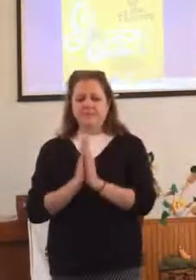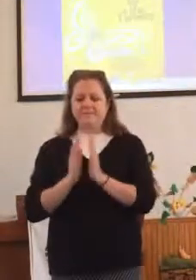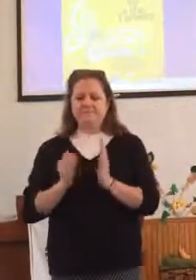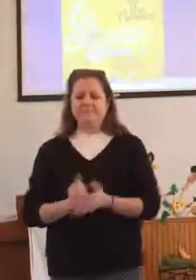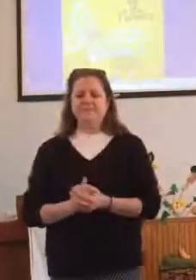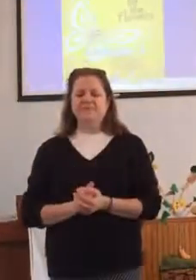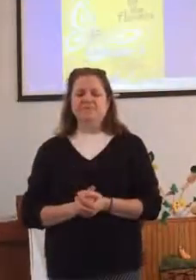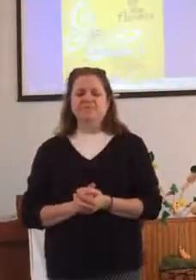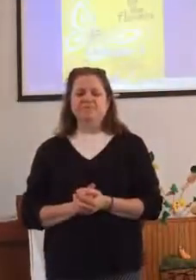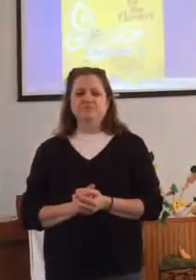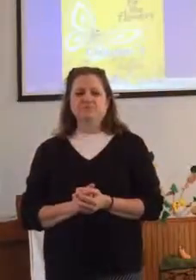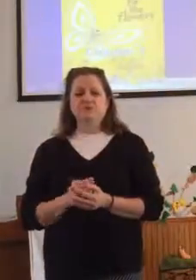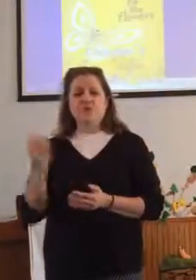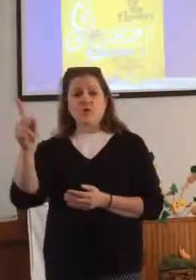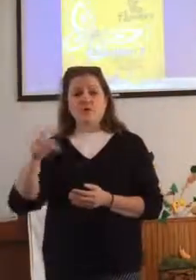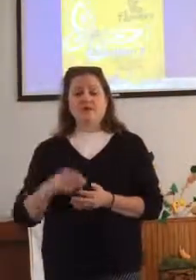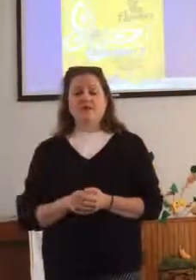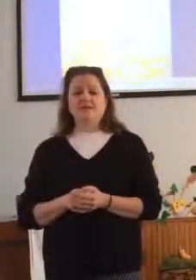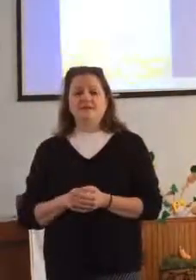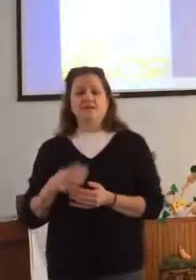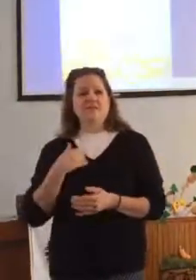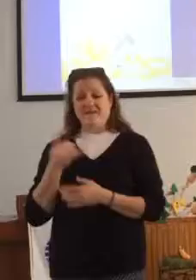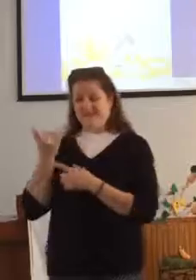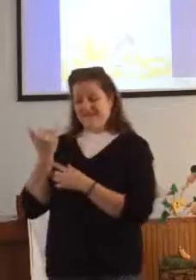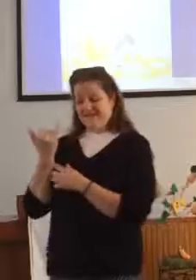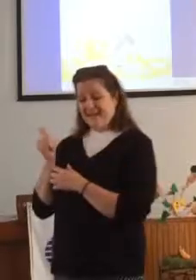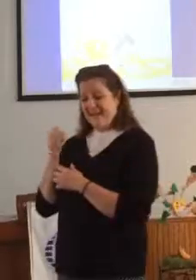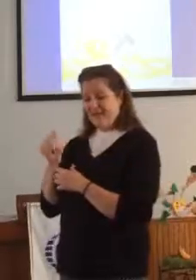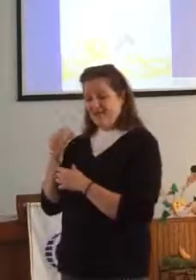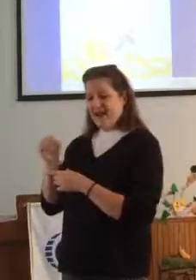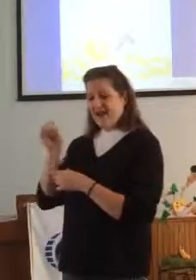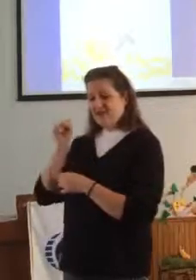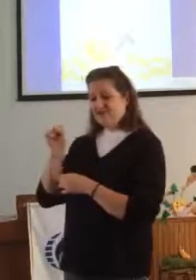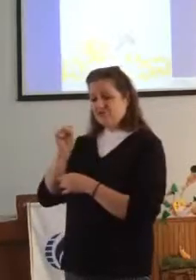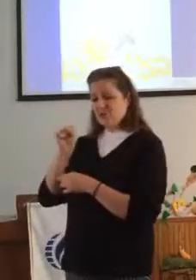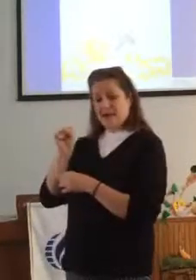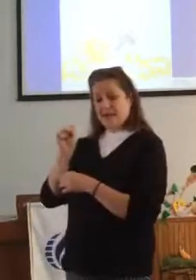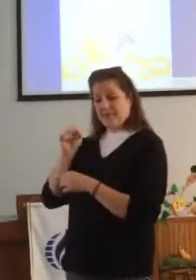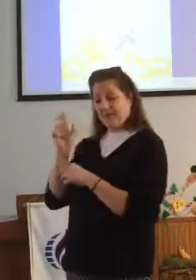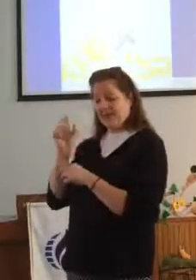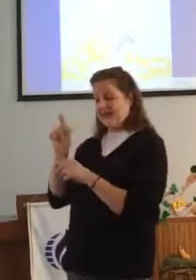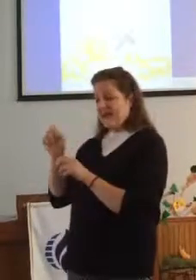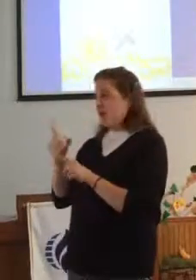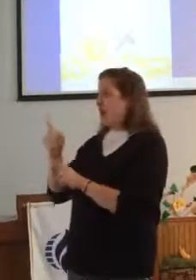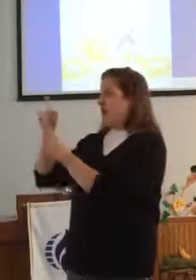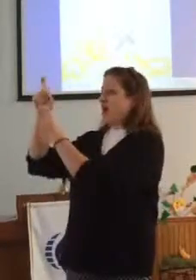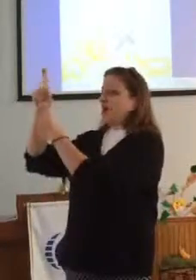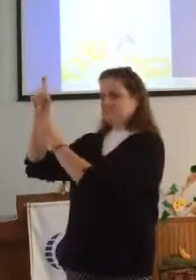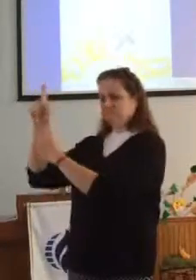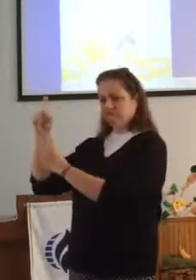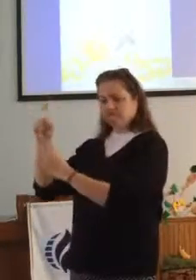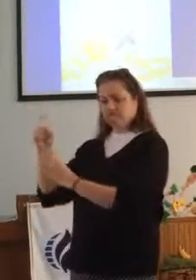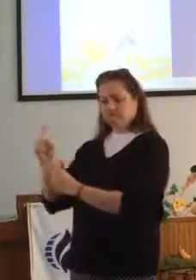Okay. So we've got Yellow and Stripe, who have come down from the caterpillar pillar.